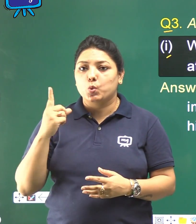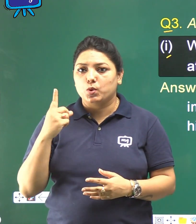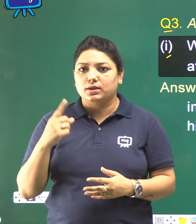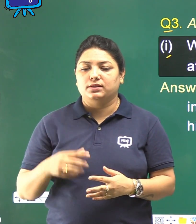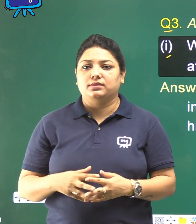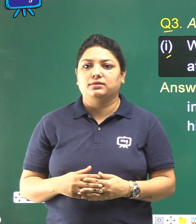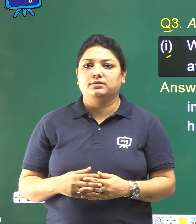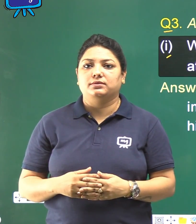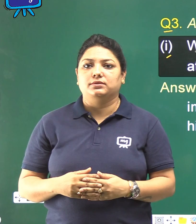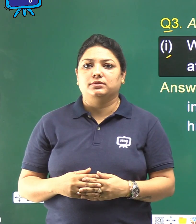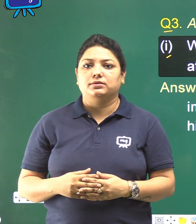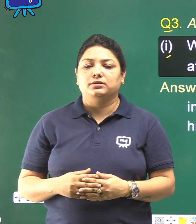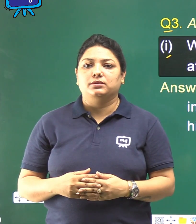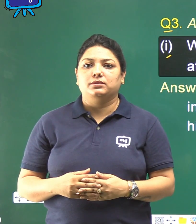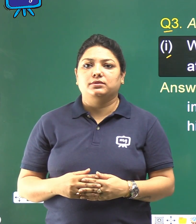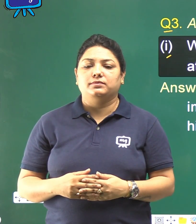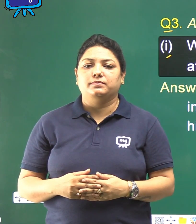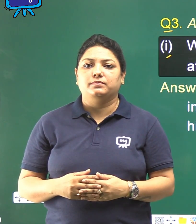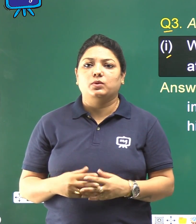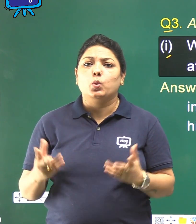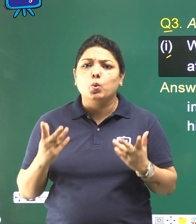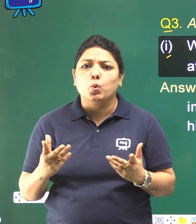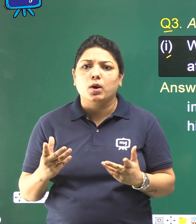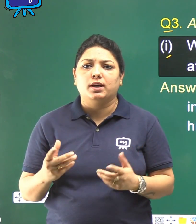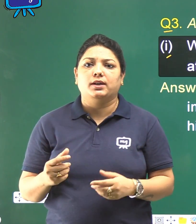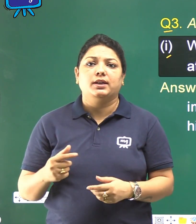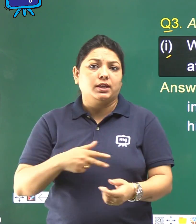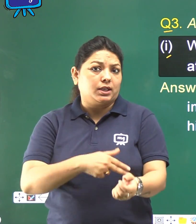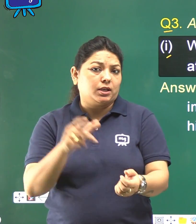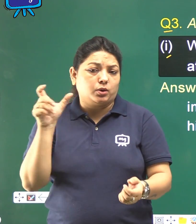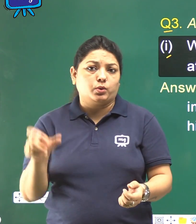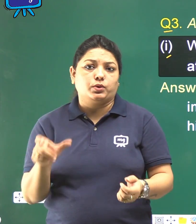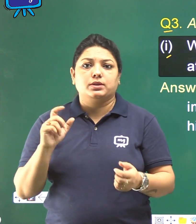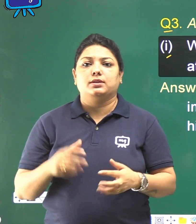First, why did Roshan Lal